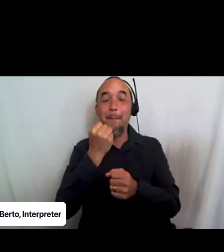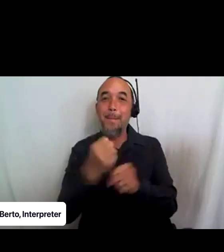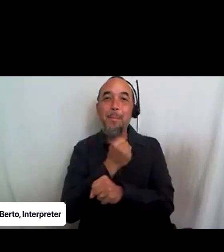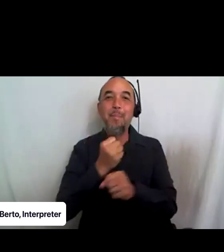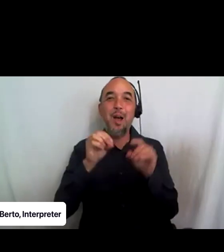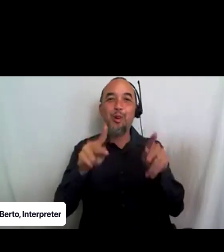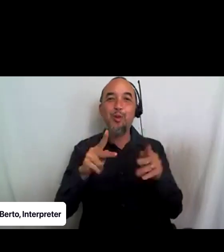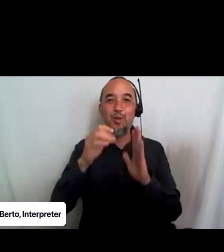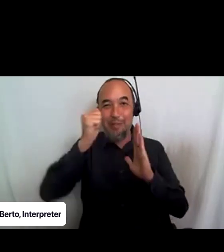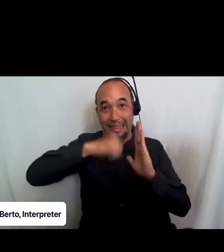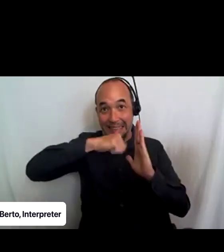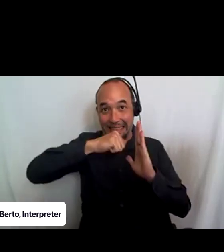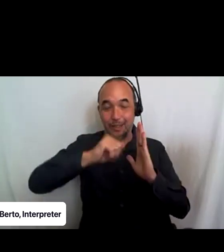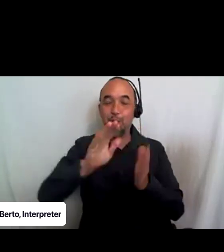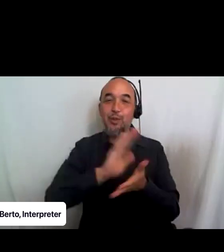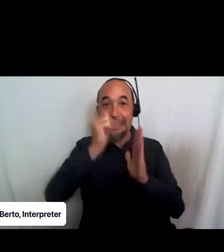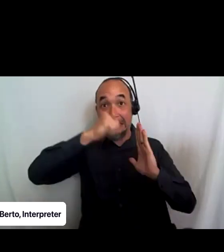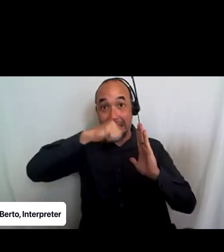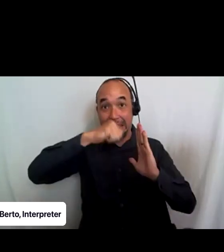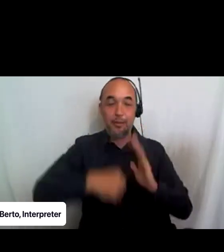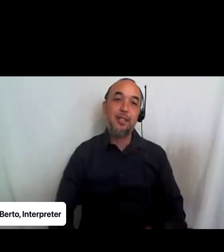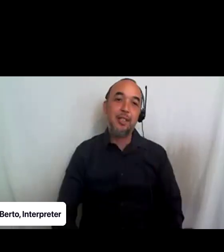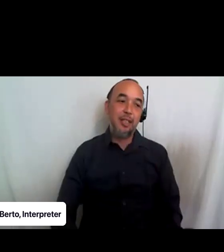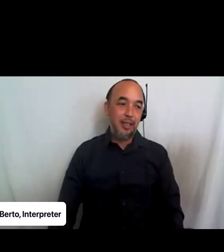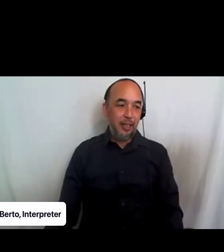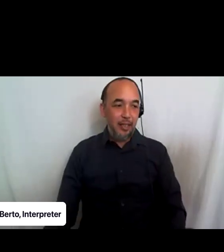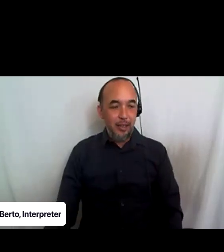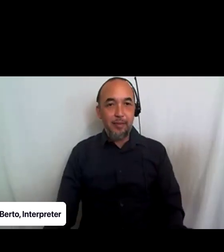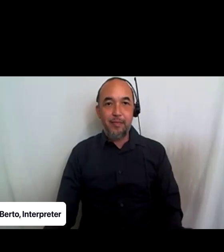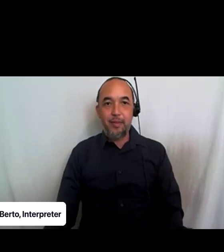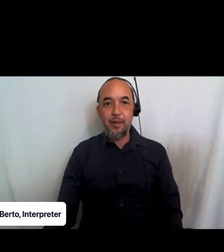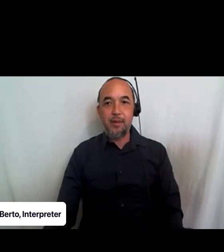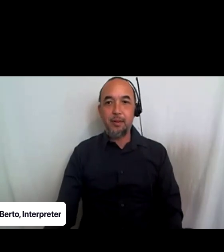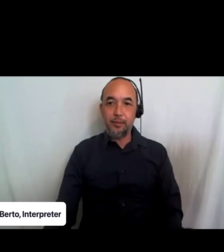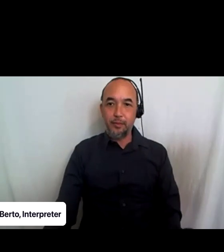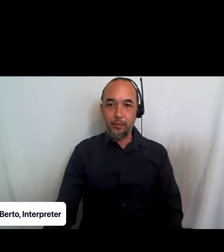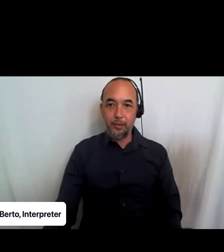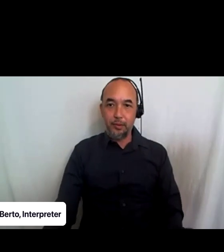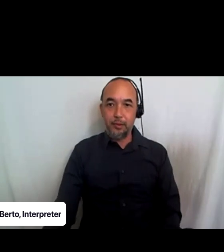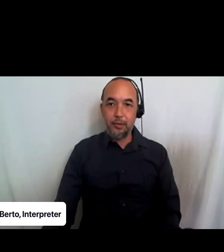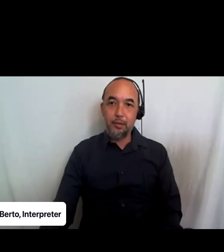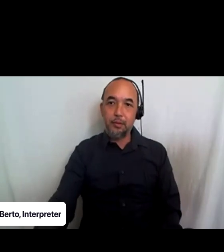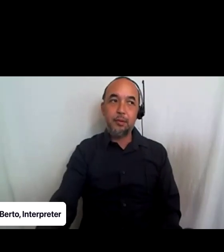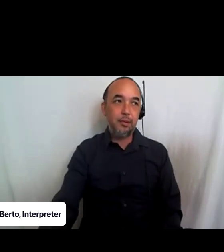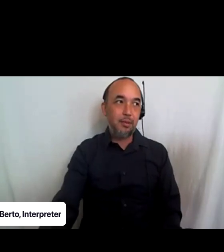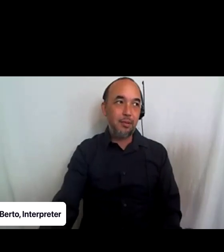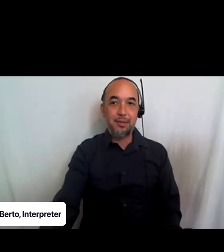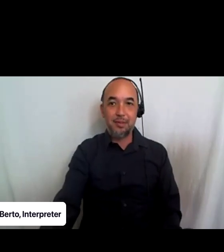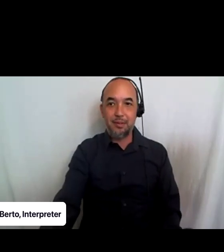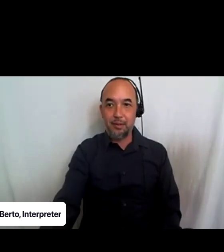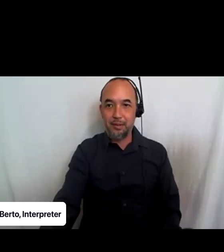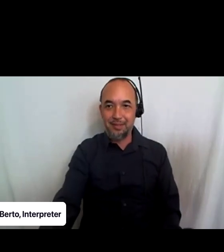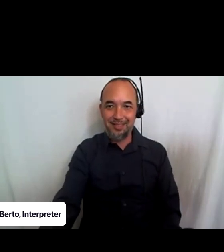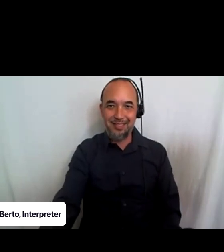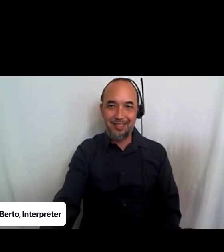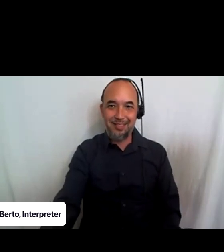so grate your cheese if you can. Um, a few things up top. I've told you guys so many BTS